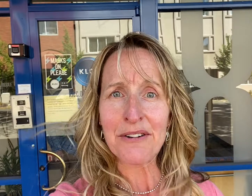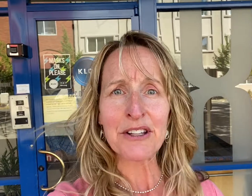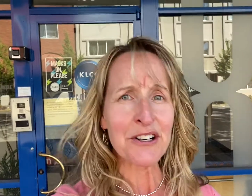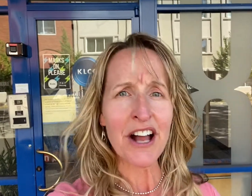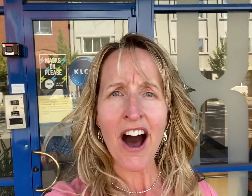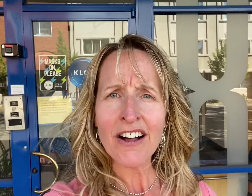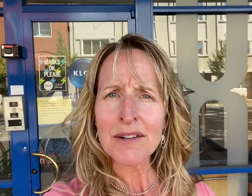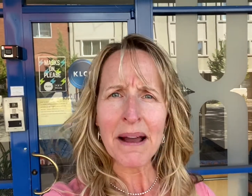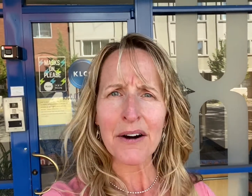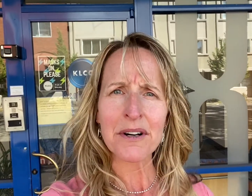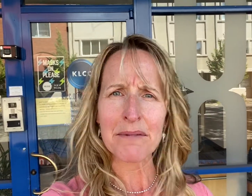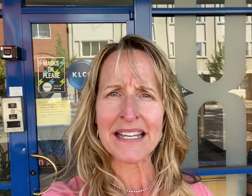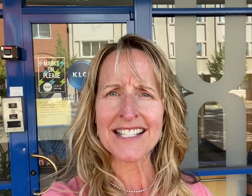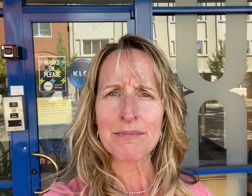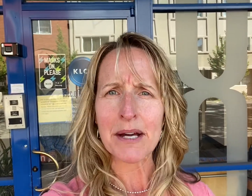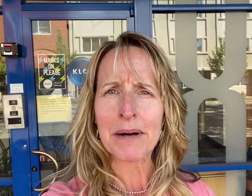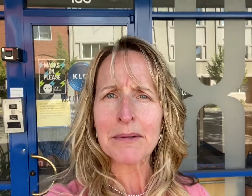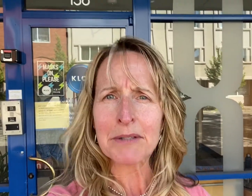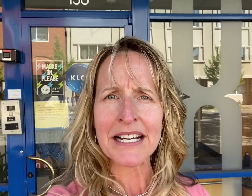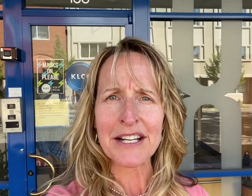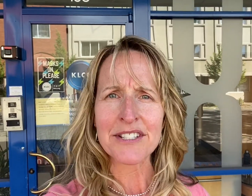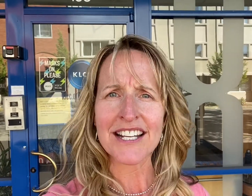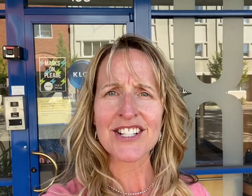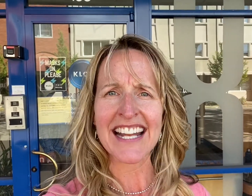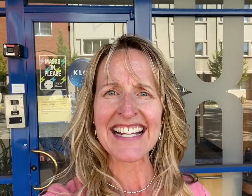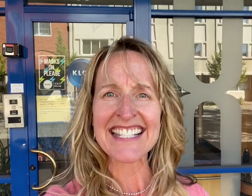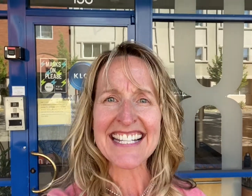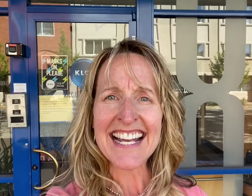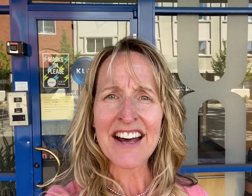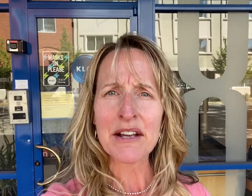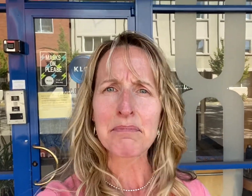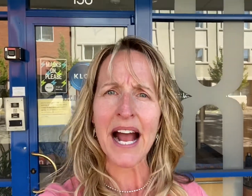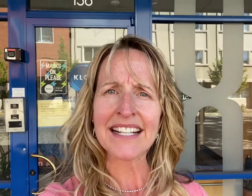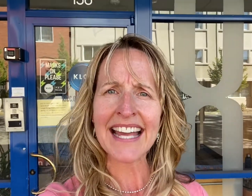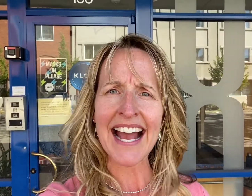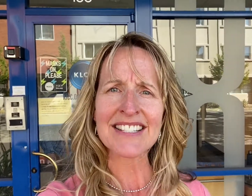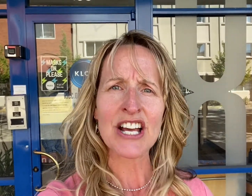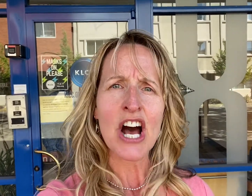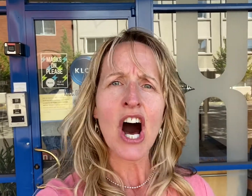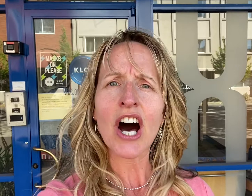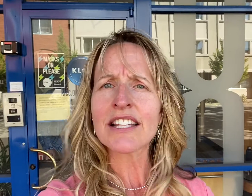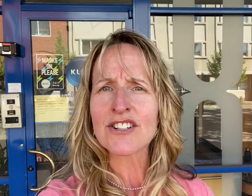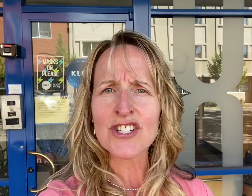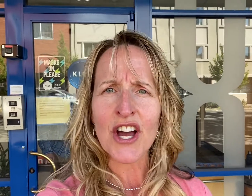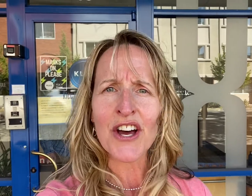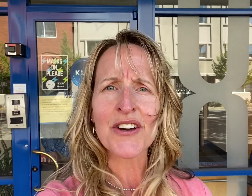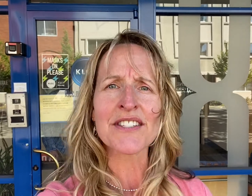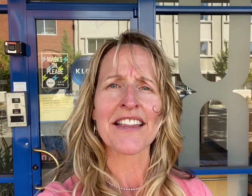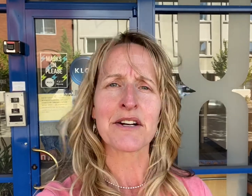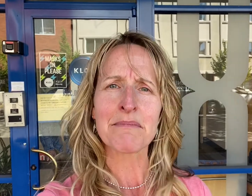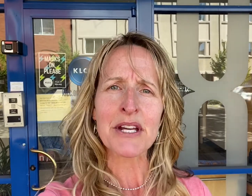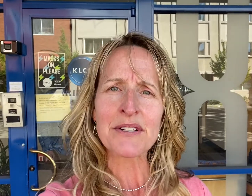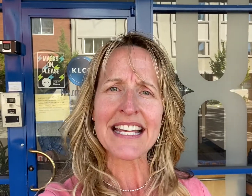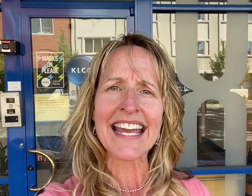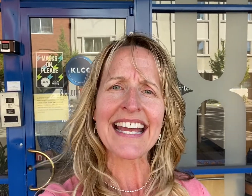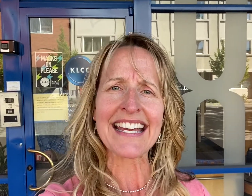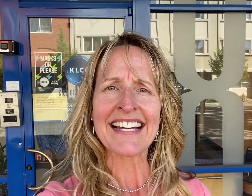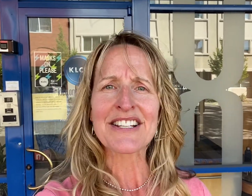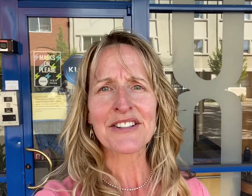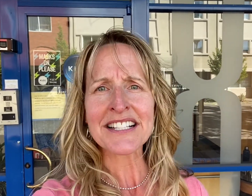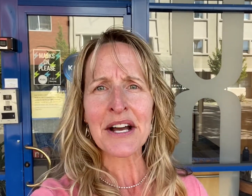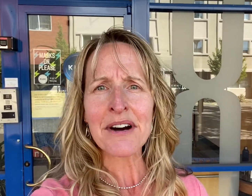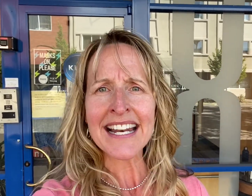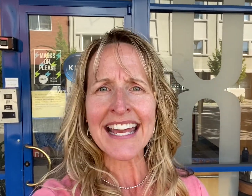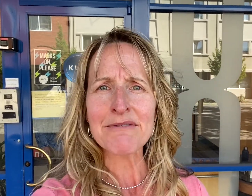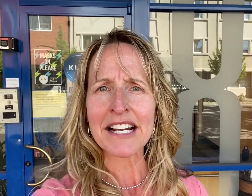gonna go learn all about what it means to be a public radio station and see how they broadcast all their shows and their music.